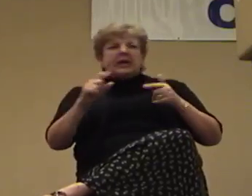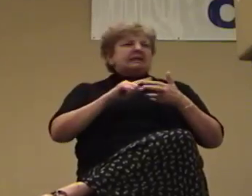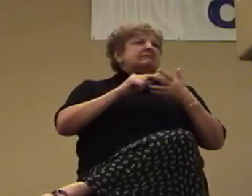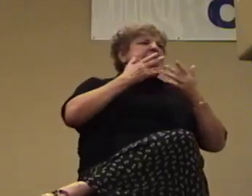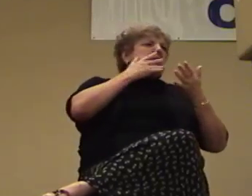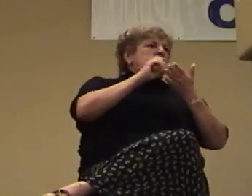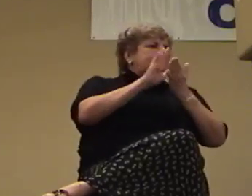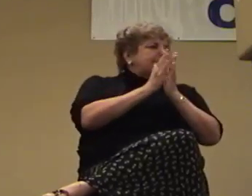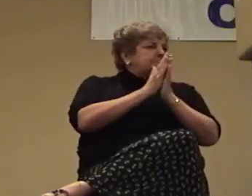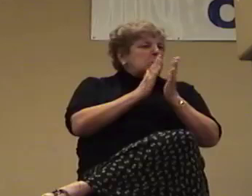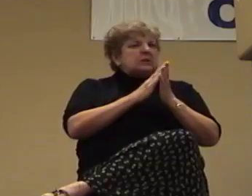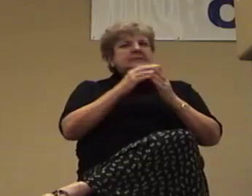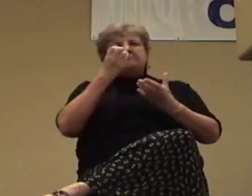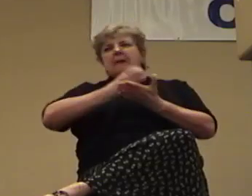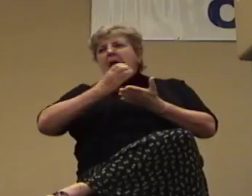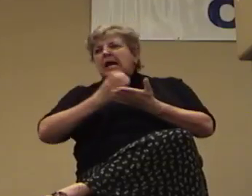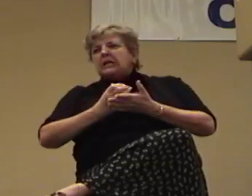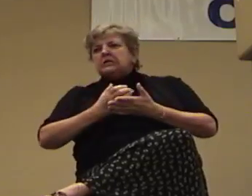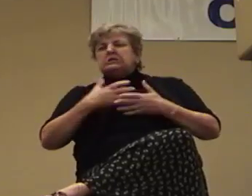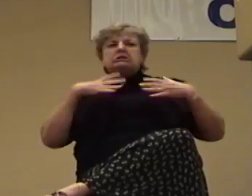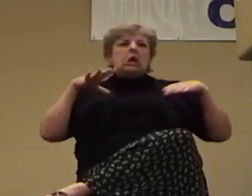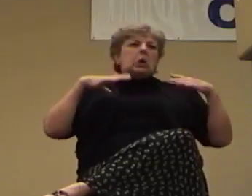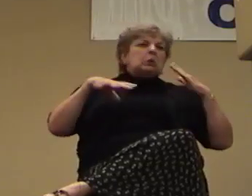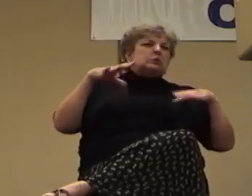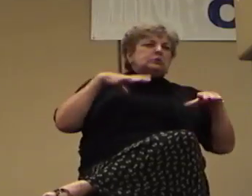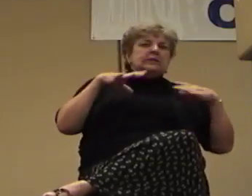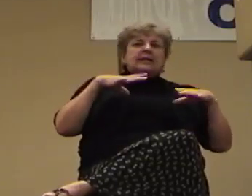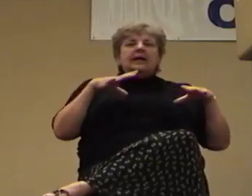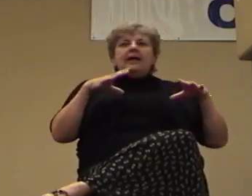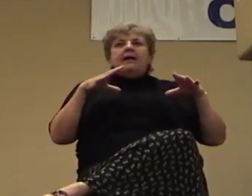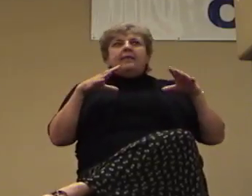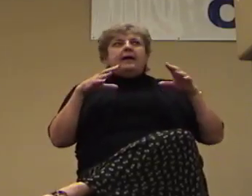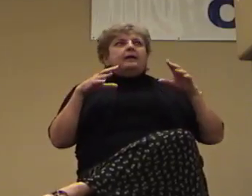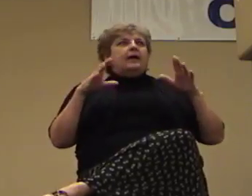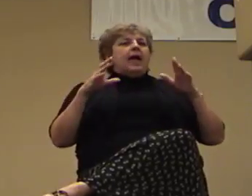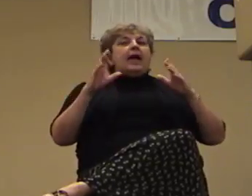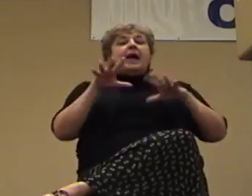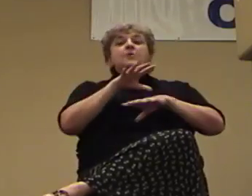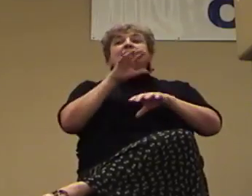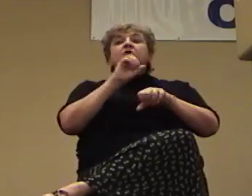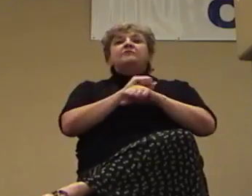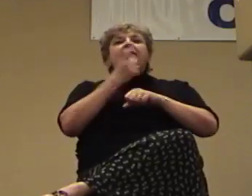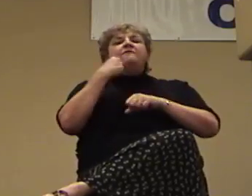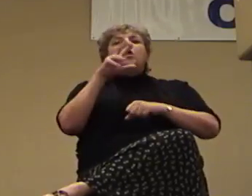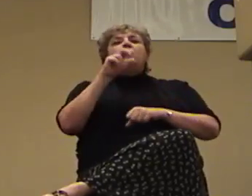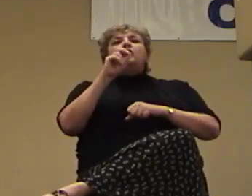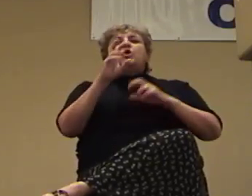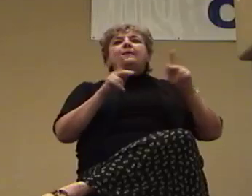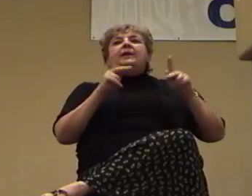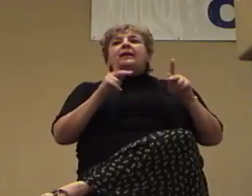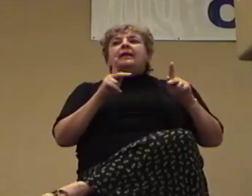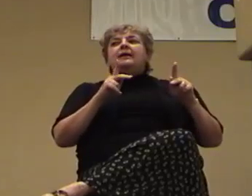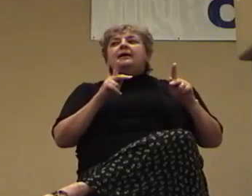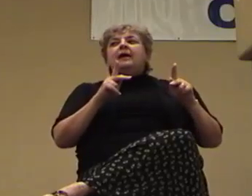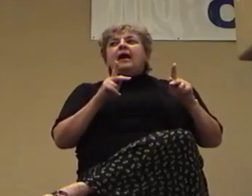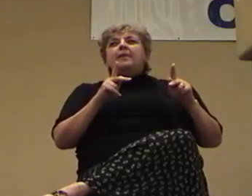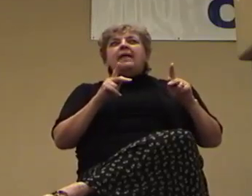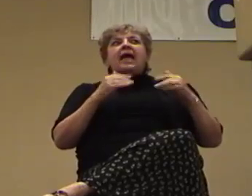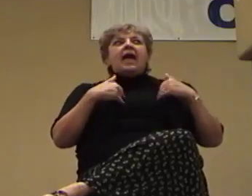clothes, whatever you can name, there was there, and I had reserved the party for 30 people, it was close to 70 that showed up. Wow. And